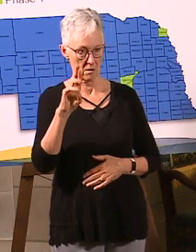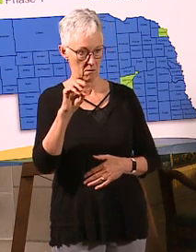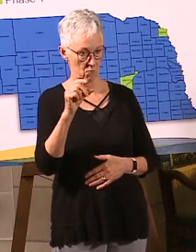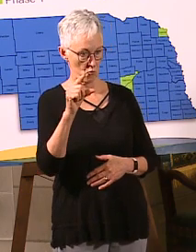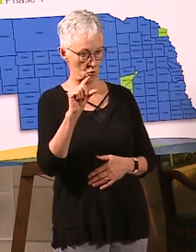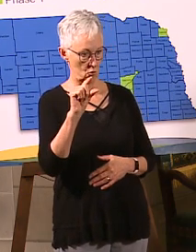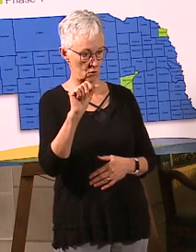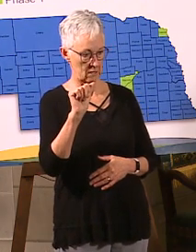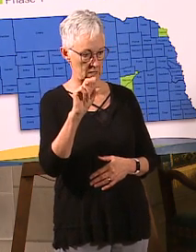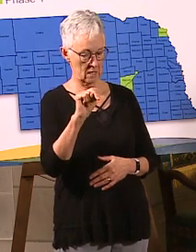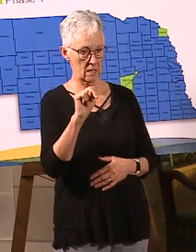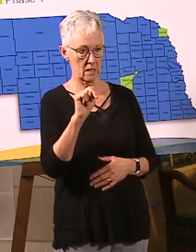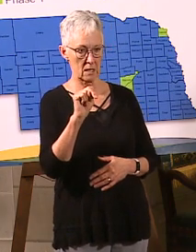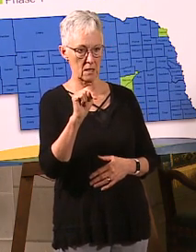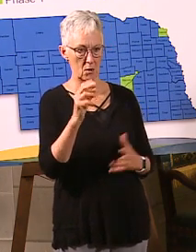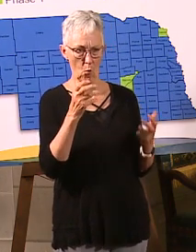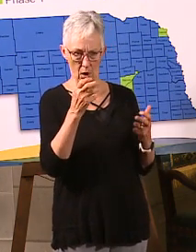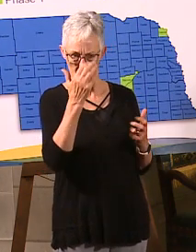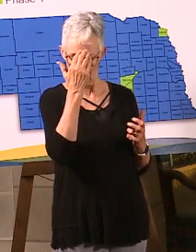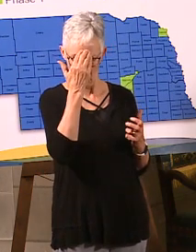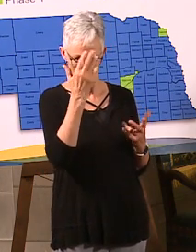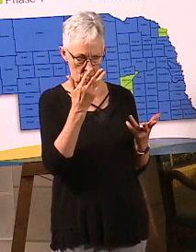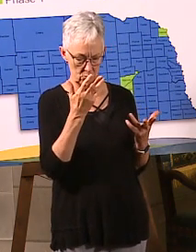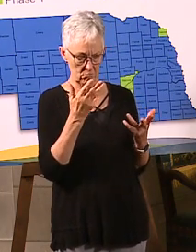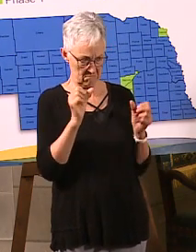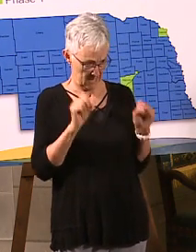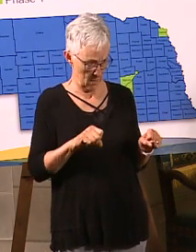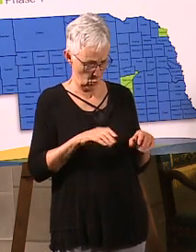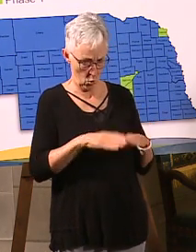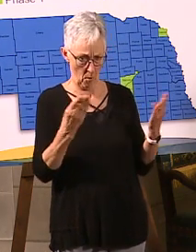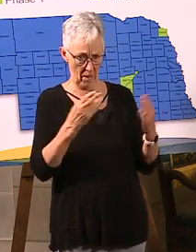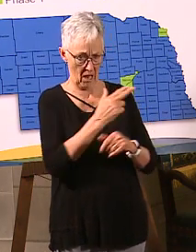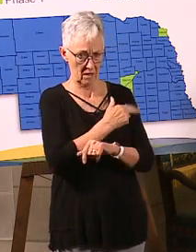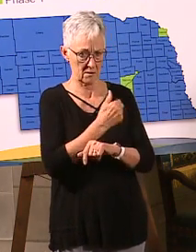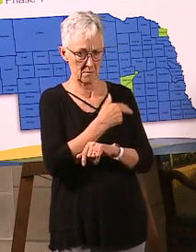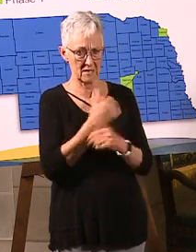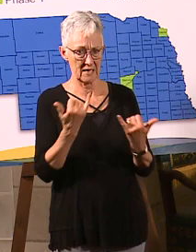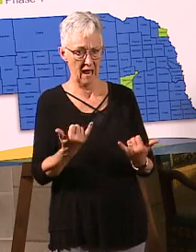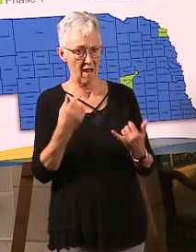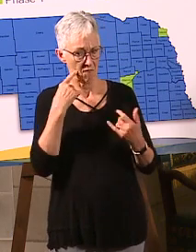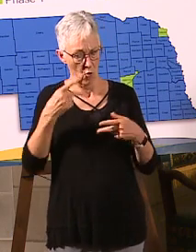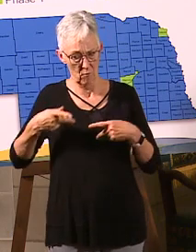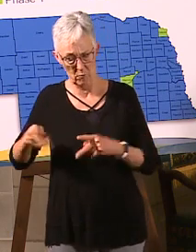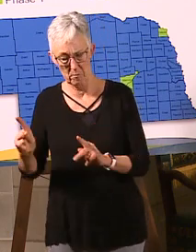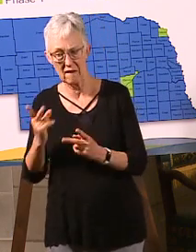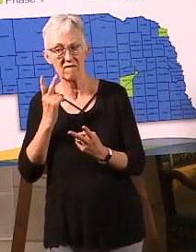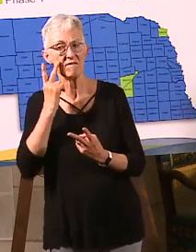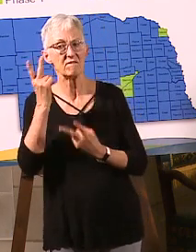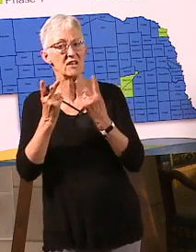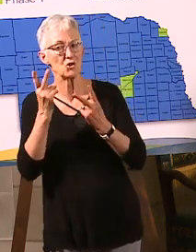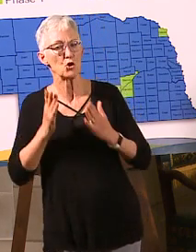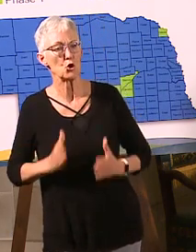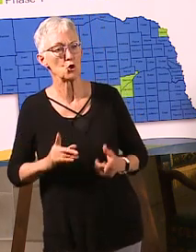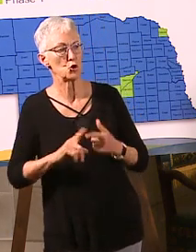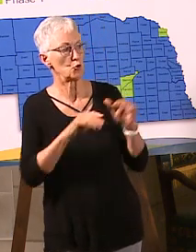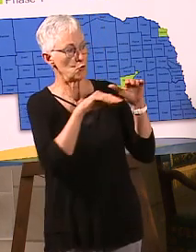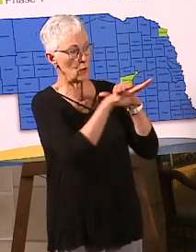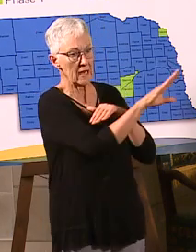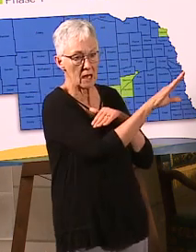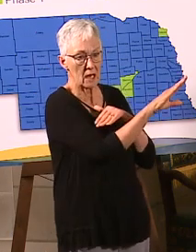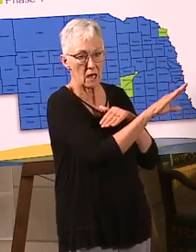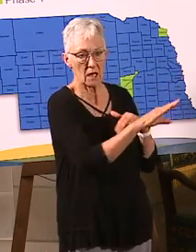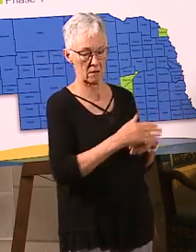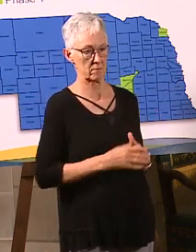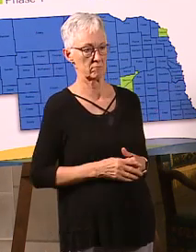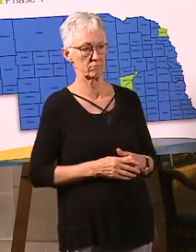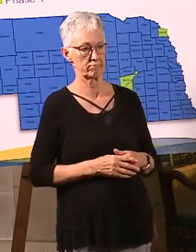let patients be visited in the hospitals at this time? And I would say let us get by the next week or two or